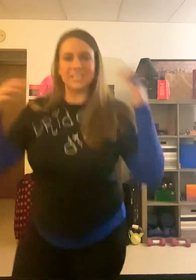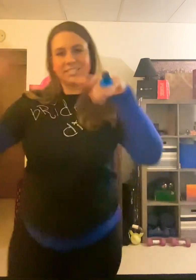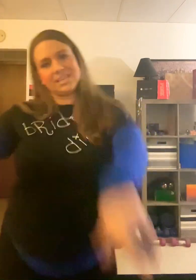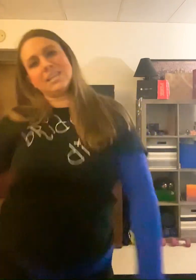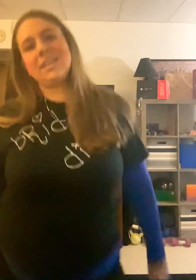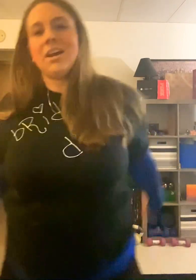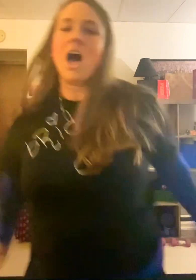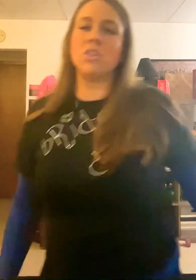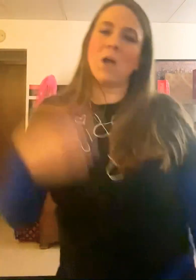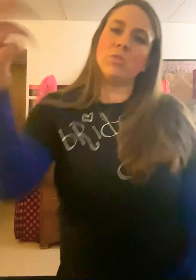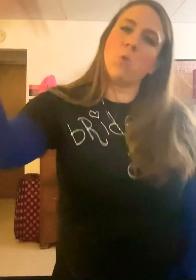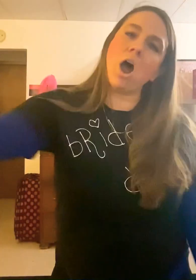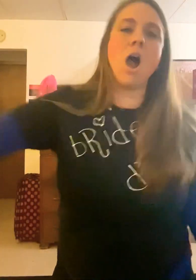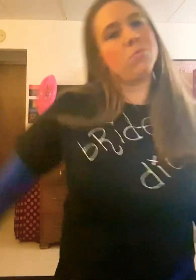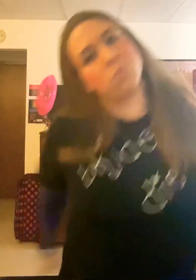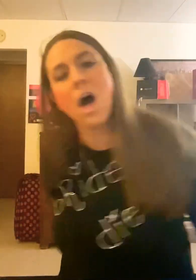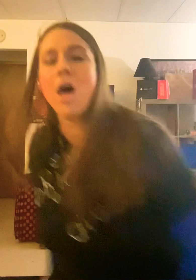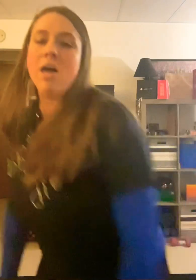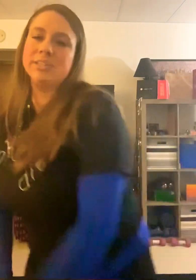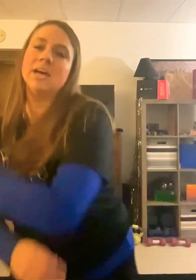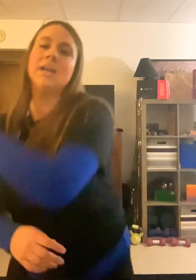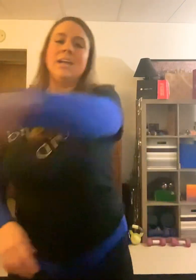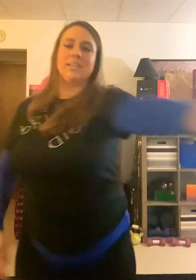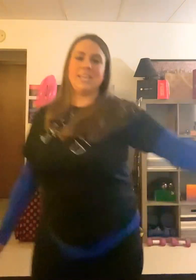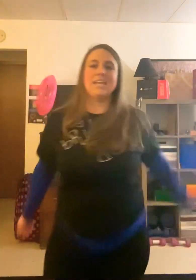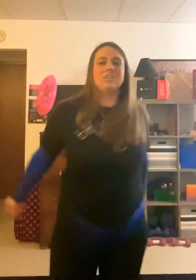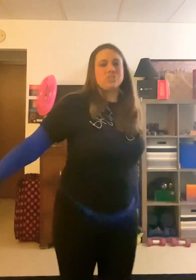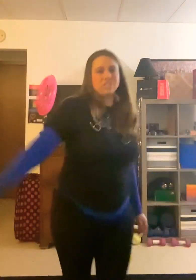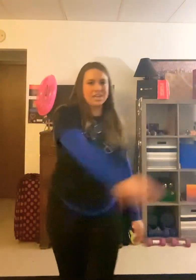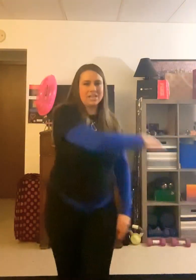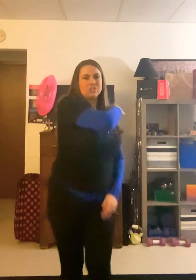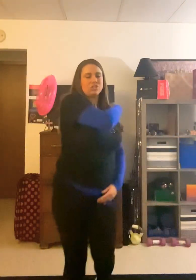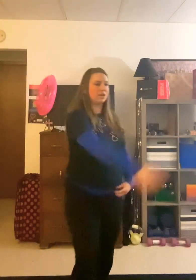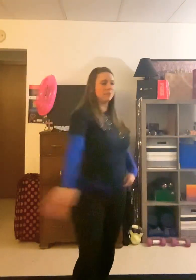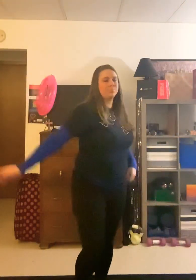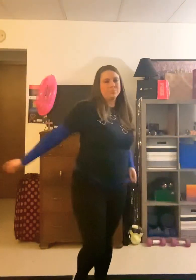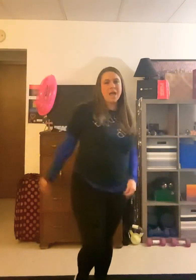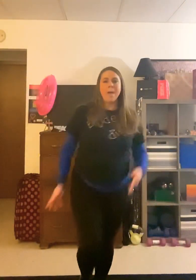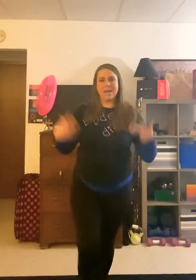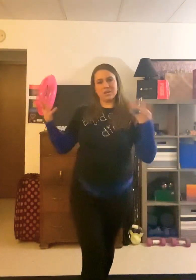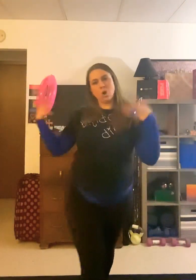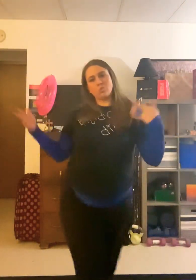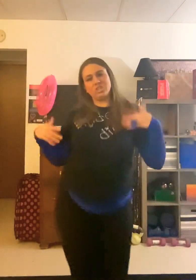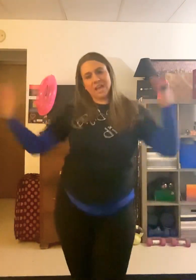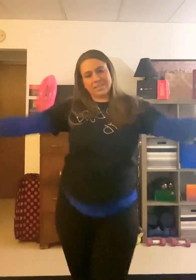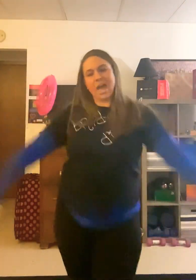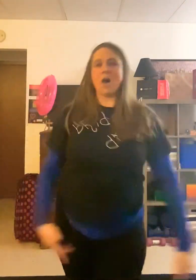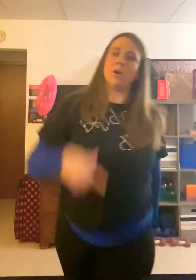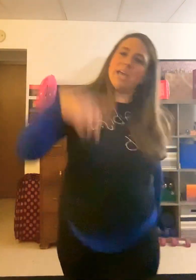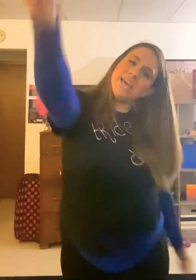360 all around the world. Kish, Kish, better go check out